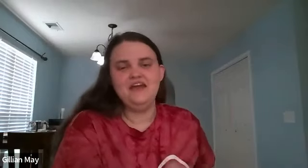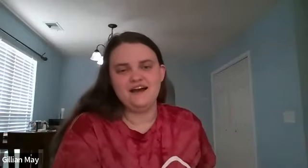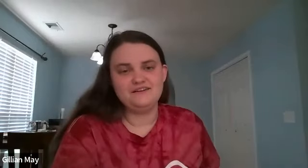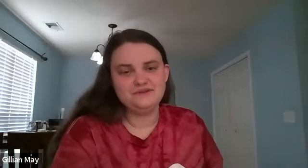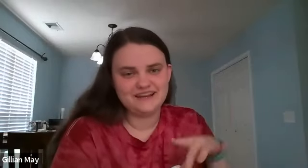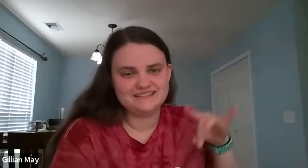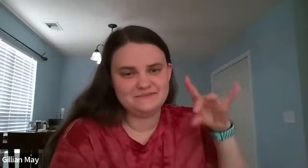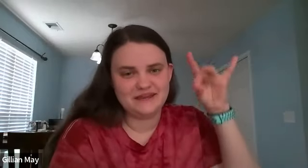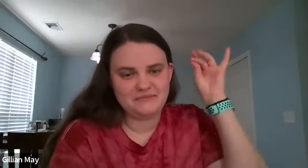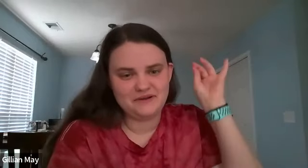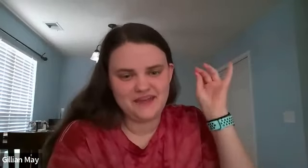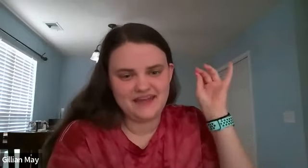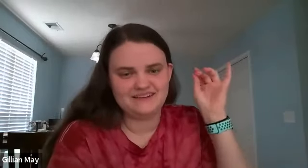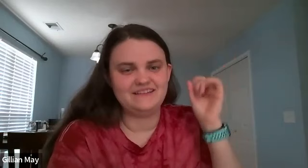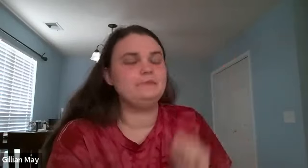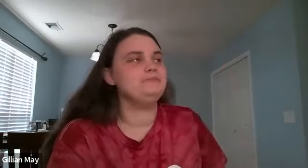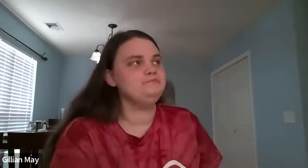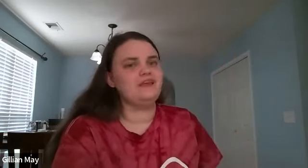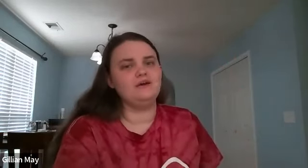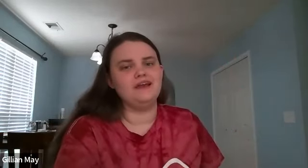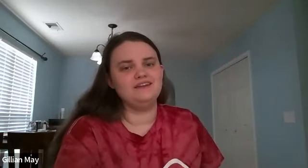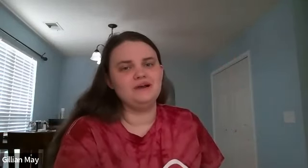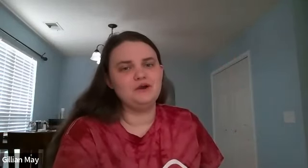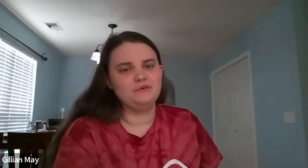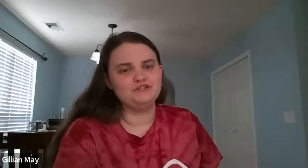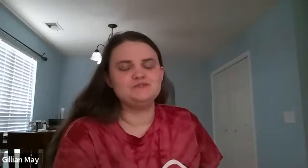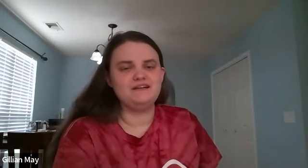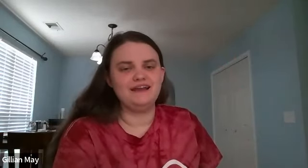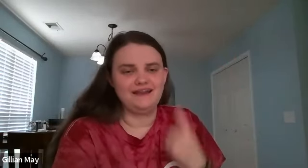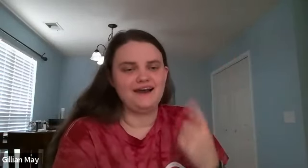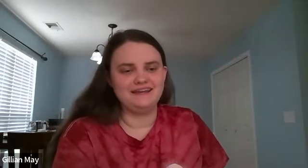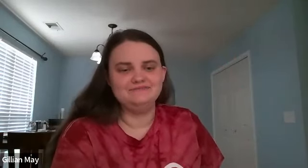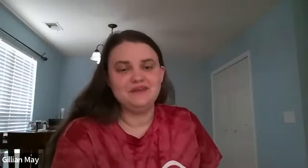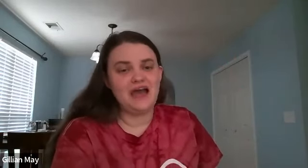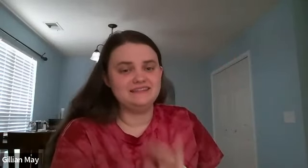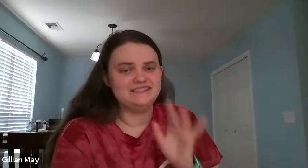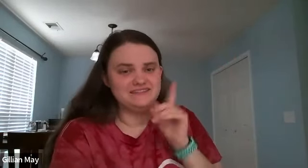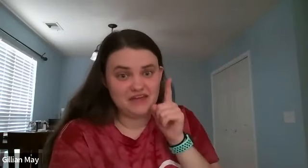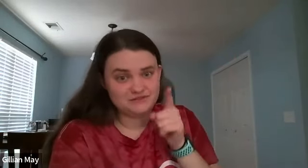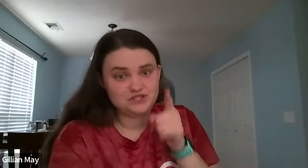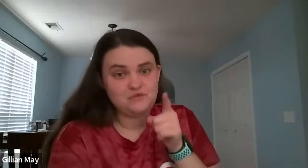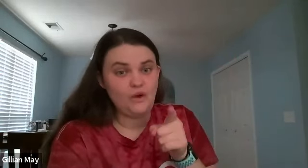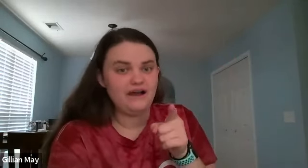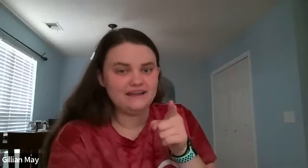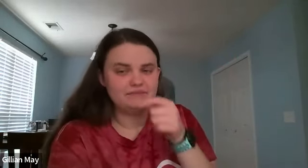I love when you guys can pick up on that and are like, oh yeah, no, I know what word you're spelling. I got it. And see, that's what you want